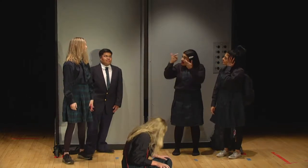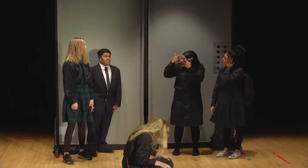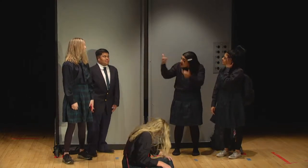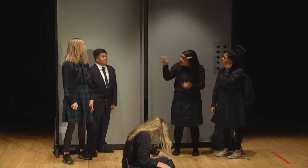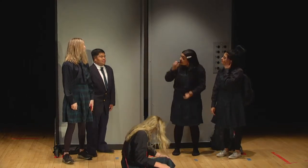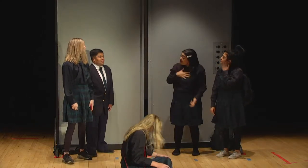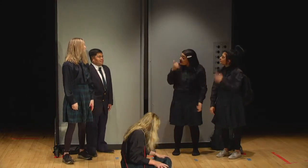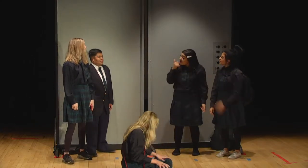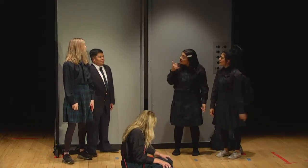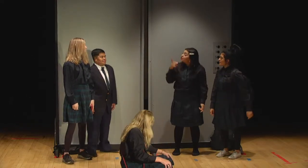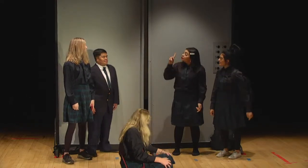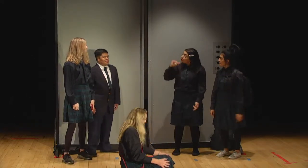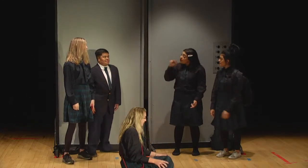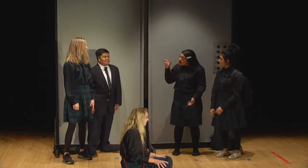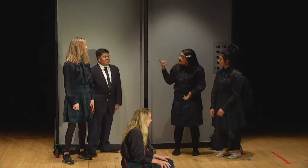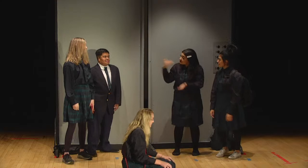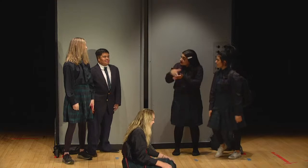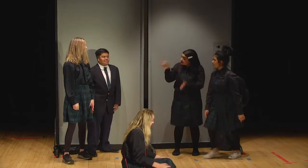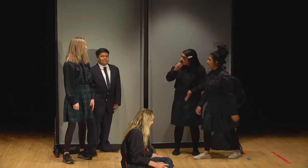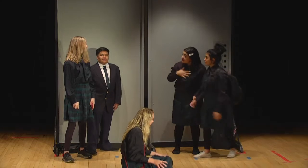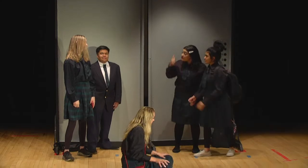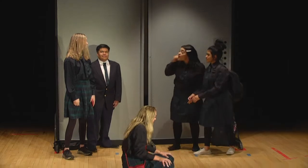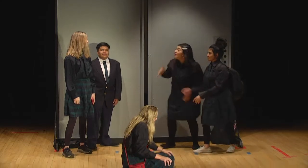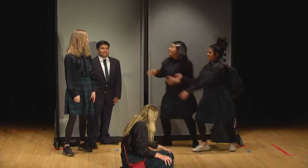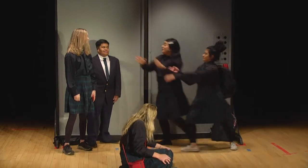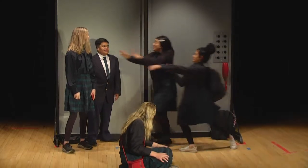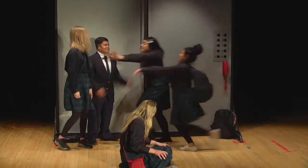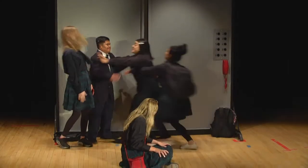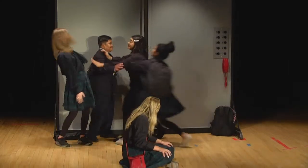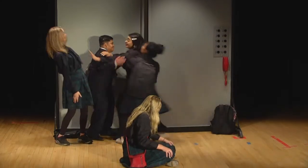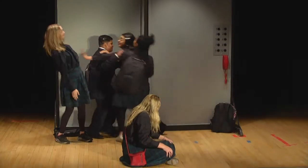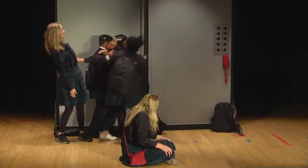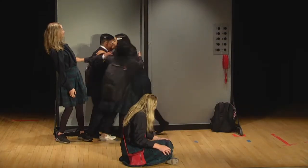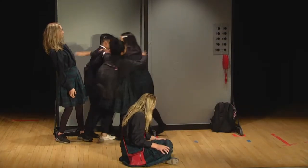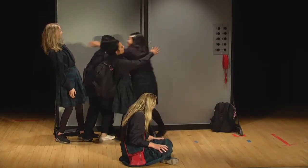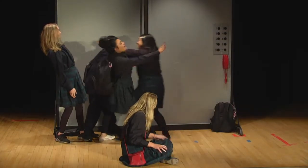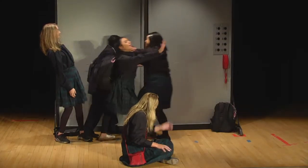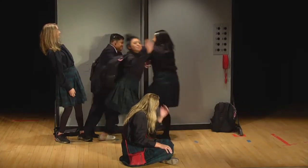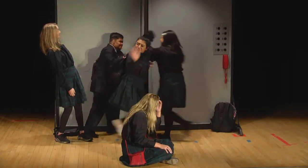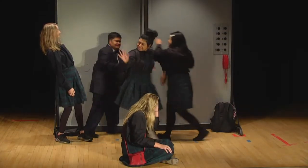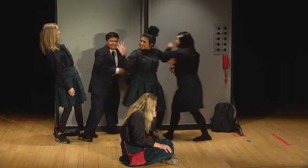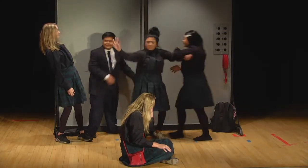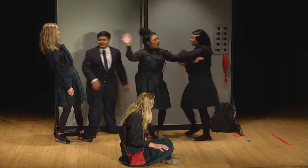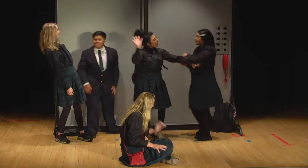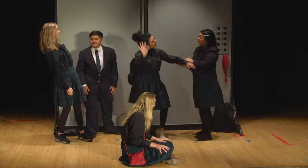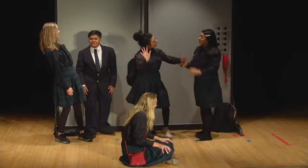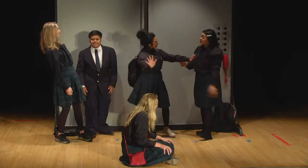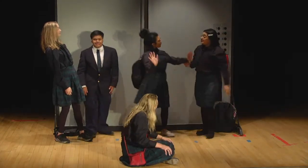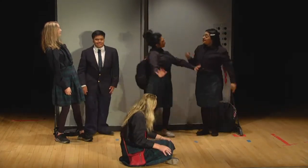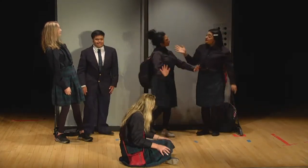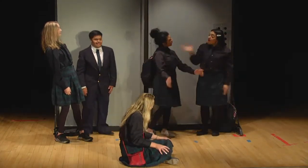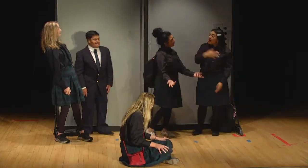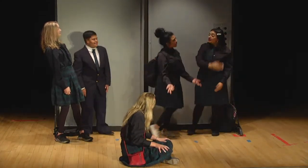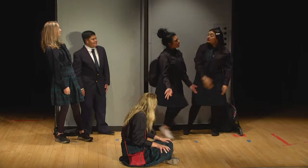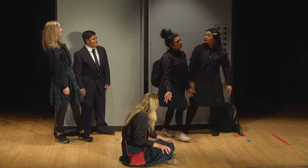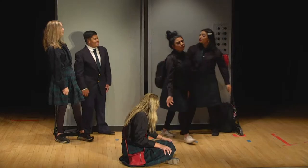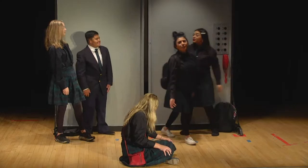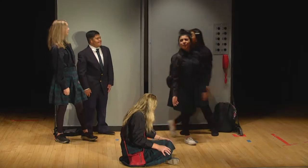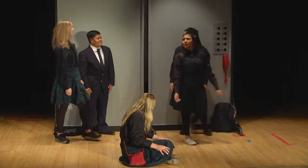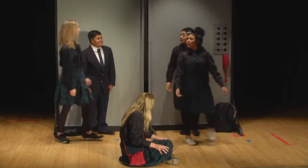dead. Don't you ever take my personal things again. Lindsay took Rebecca's phone. Calm down.